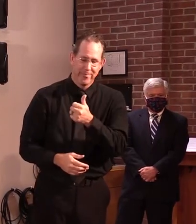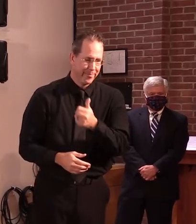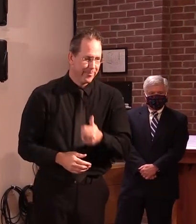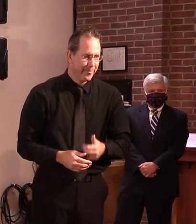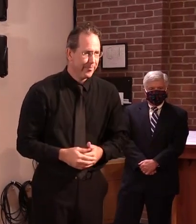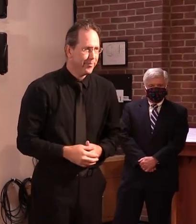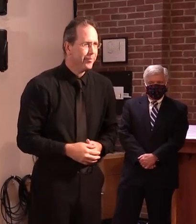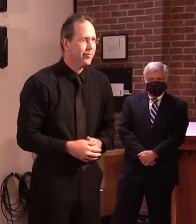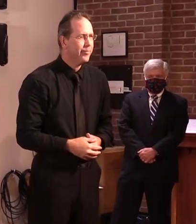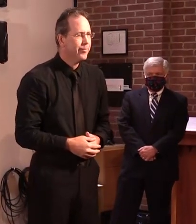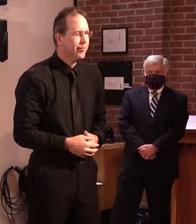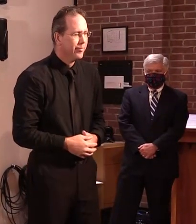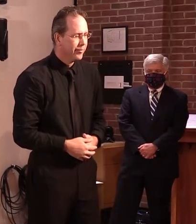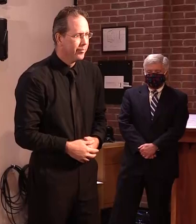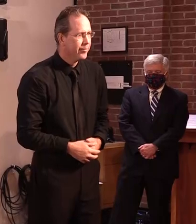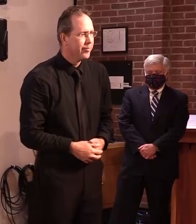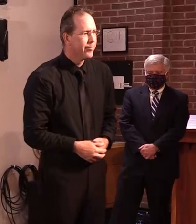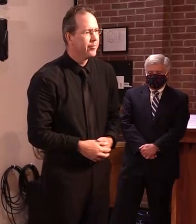Guy Page.